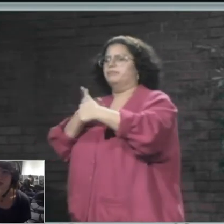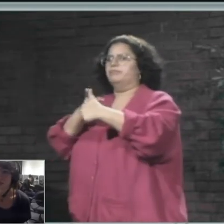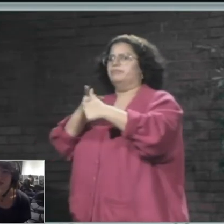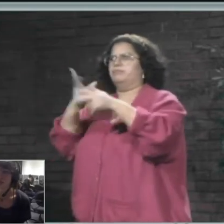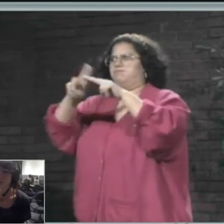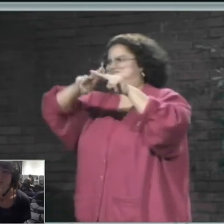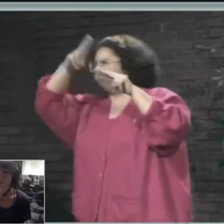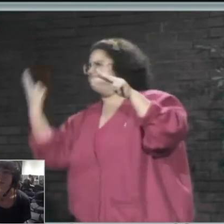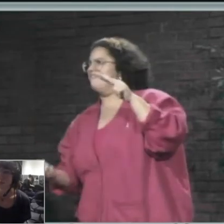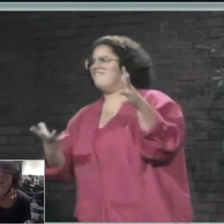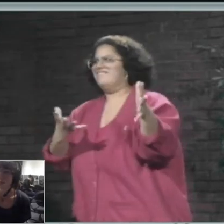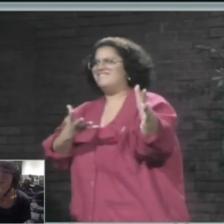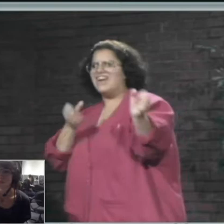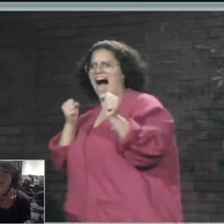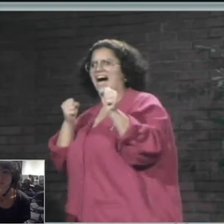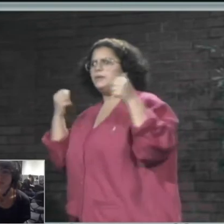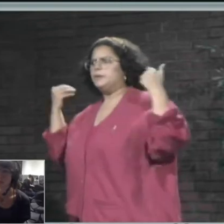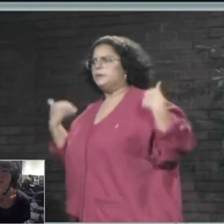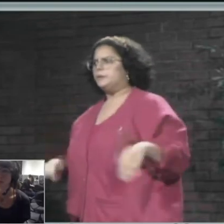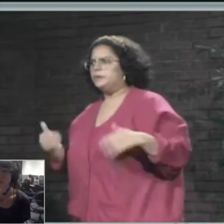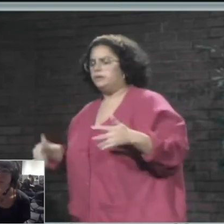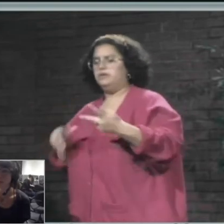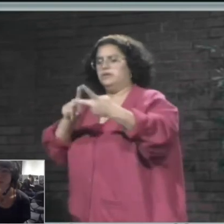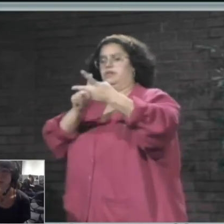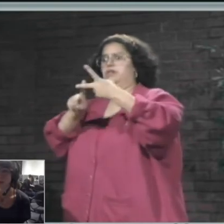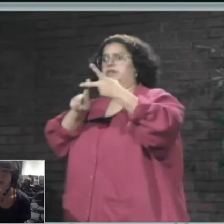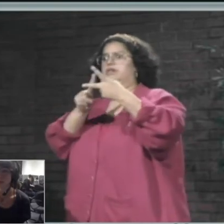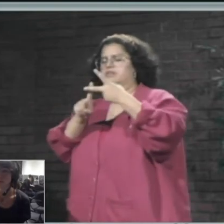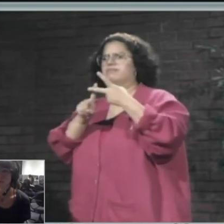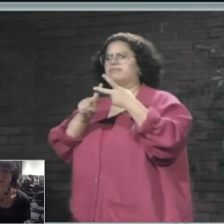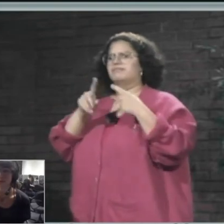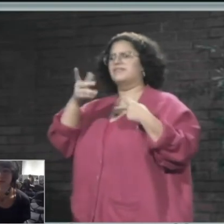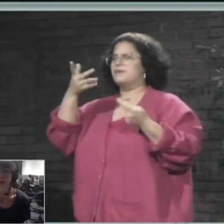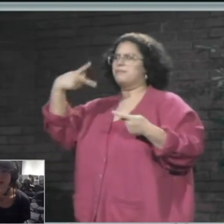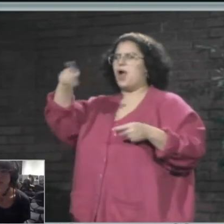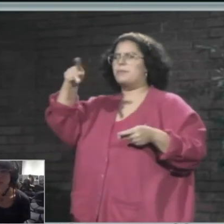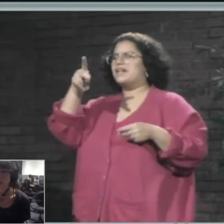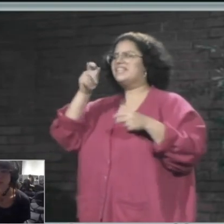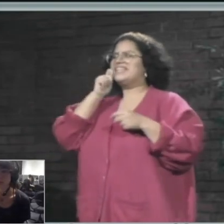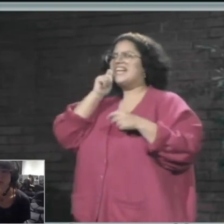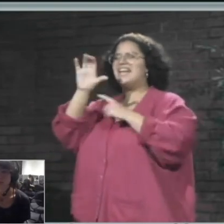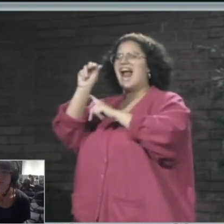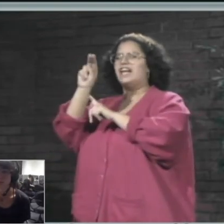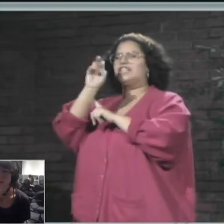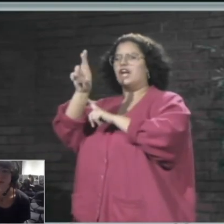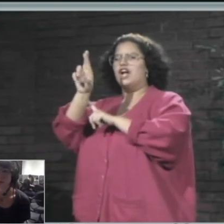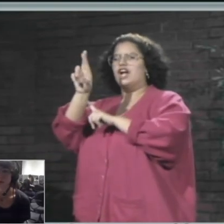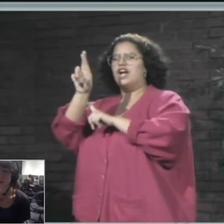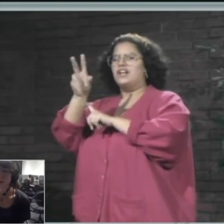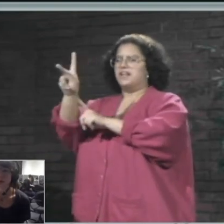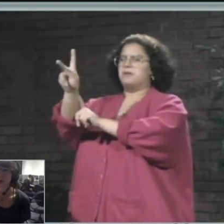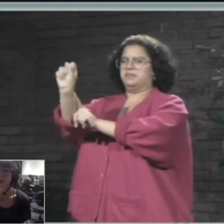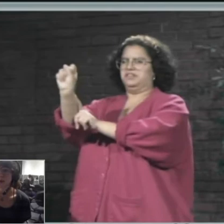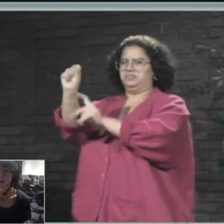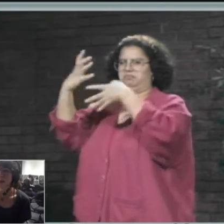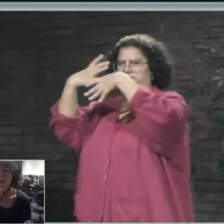AIDS will have different symptoms. Maybe your white blood cell count drops very quickly, drastically.